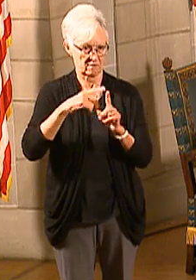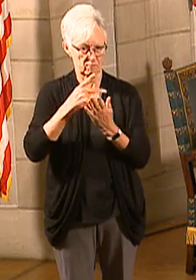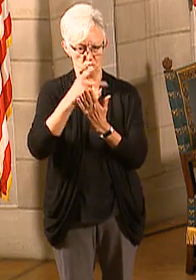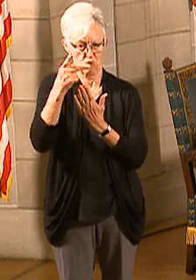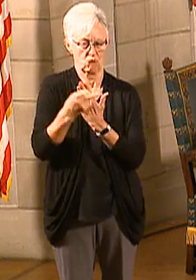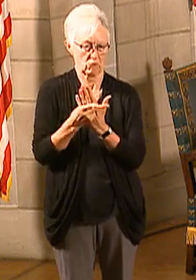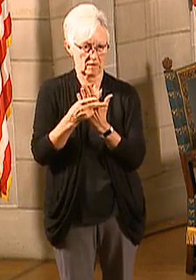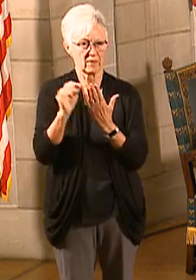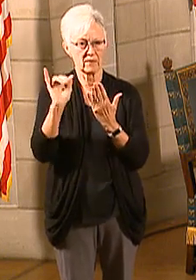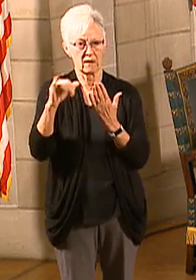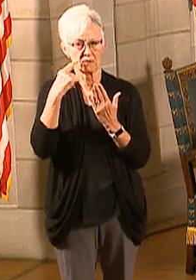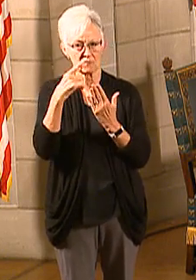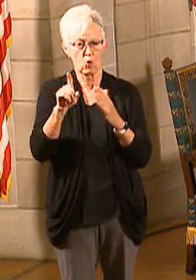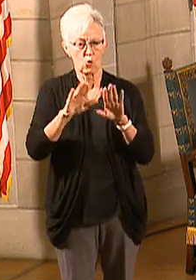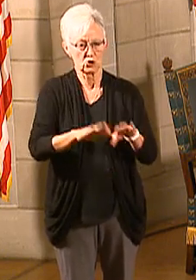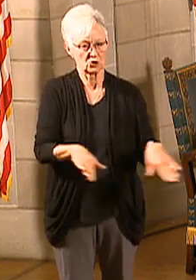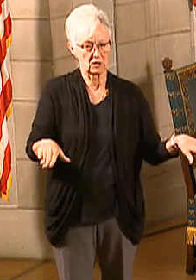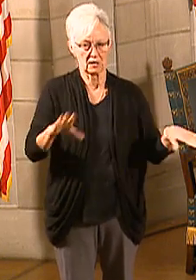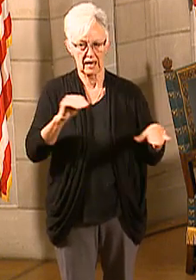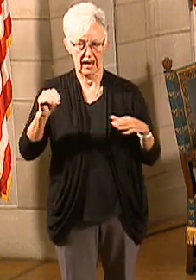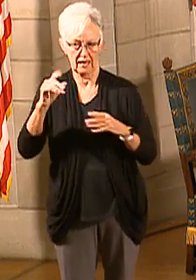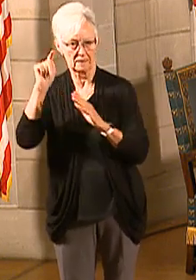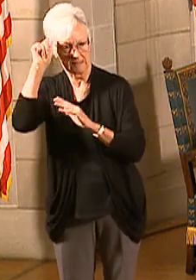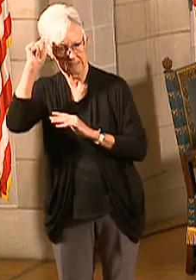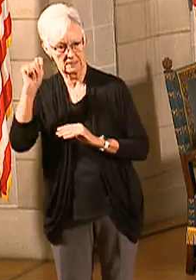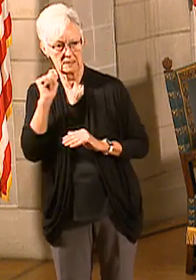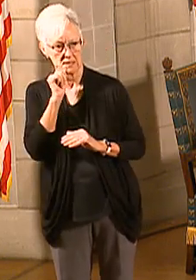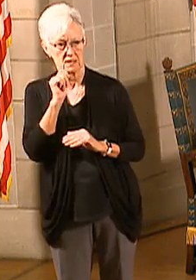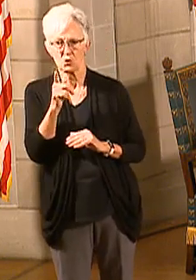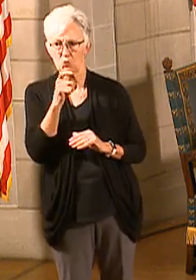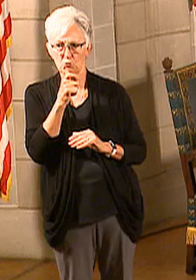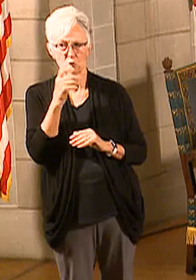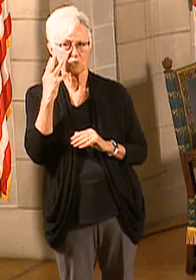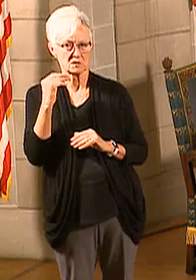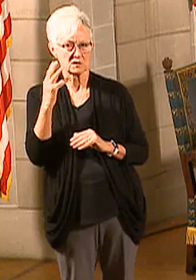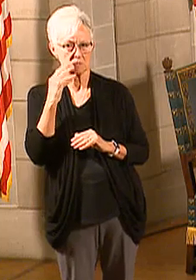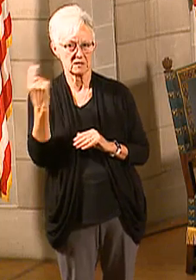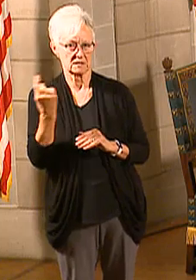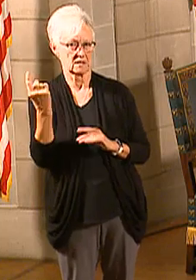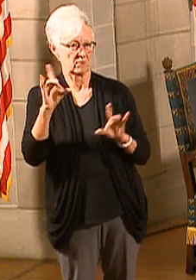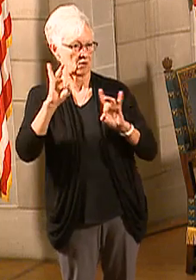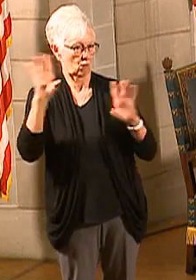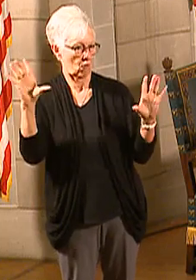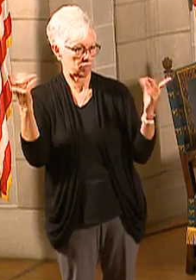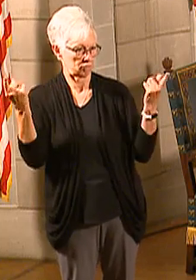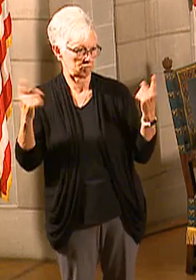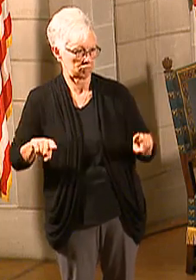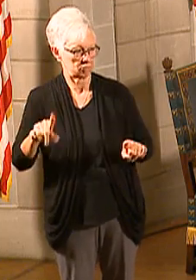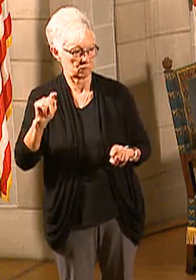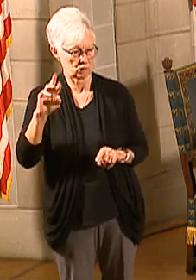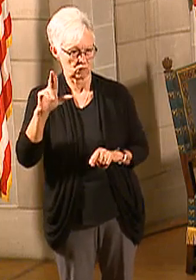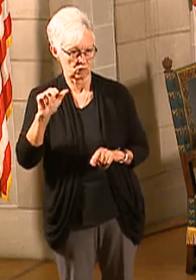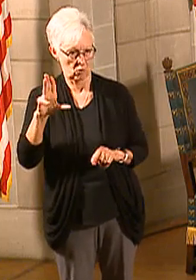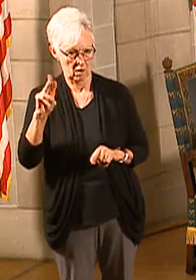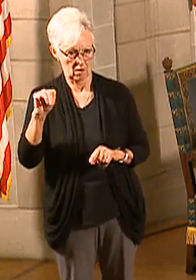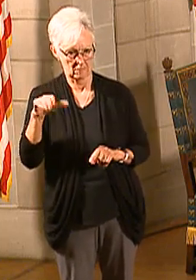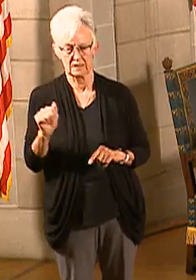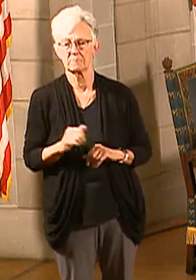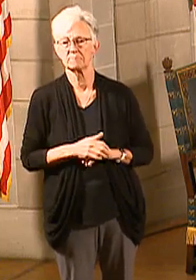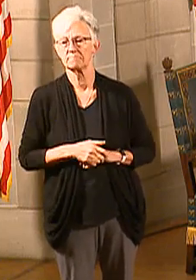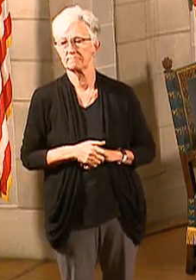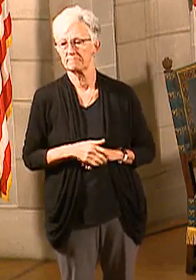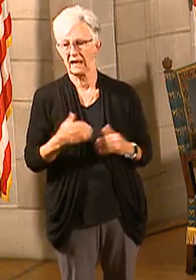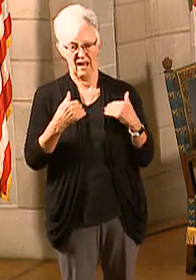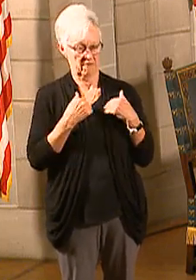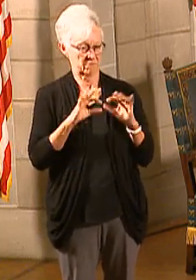and adolescents with symptoms associated with trauma exposure. And we have Families Unite Us, which is a family-centered intervention